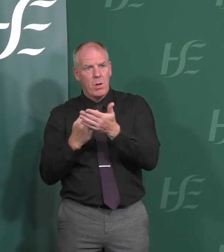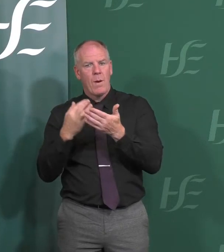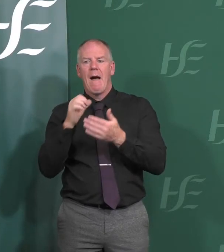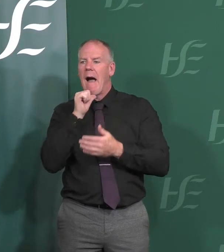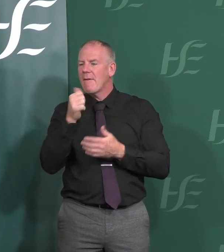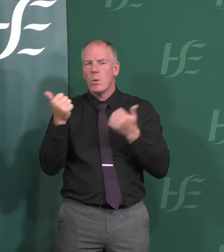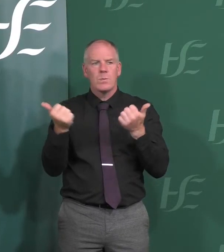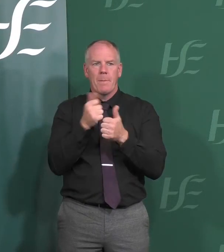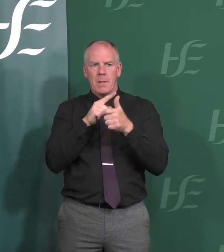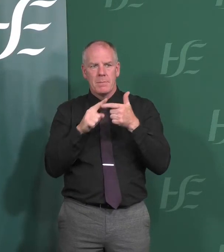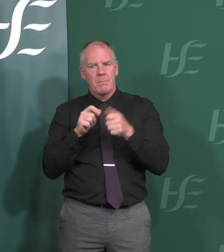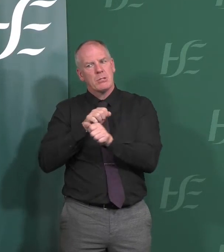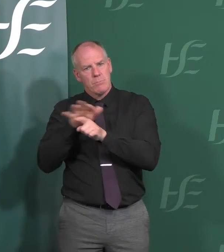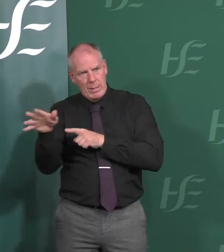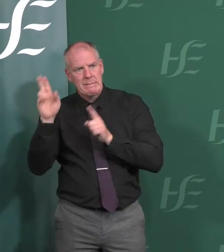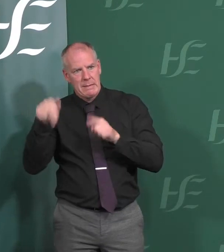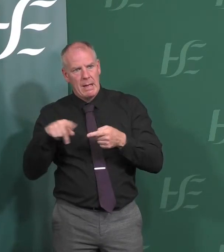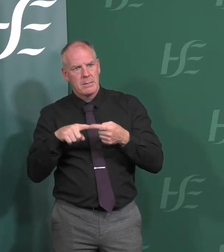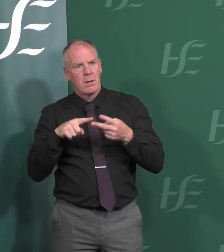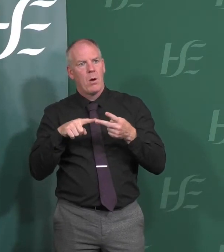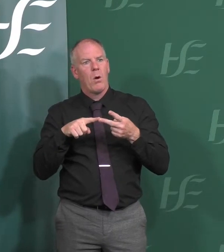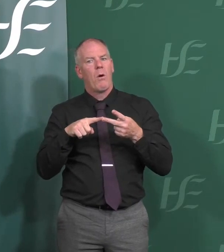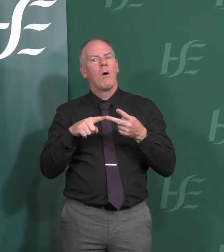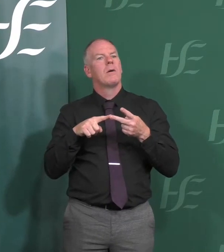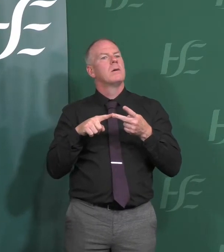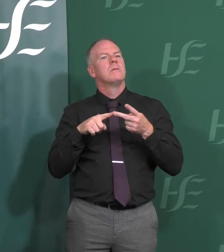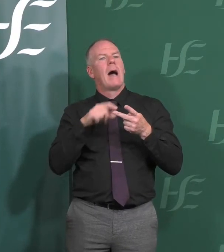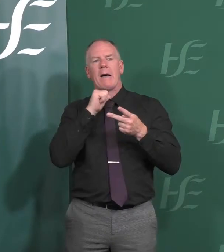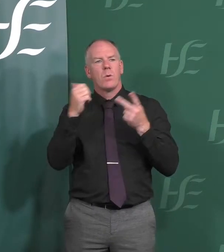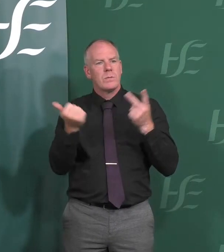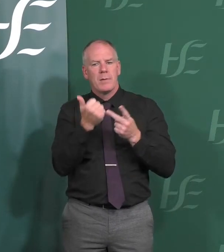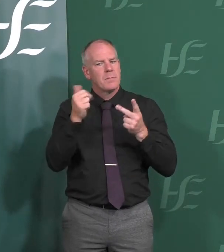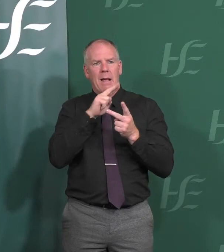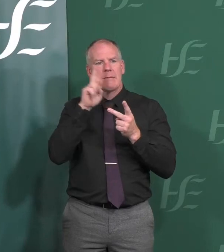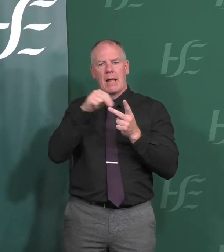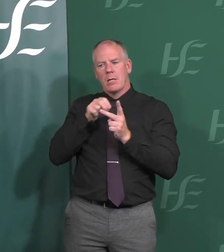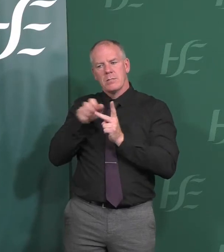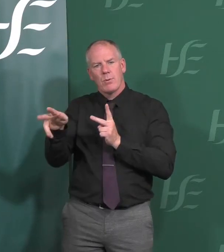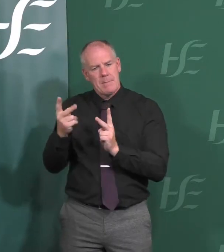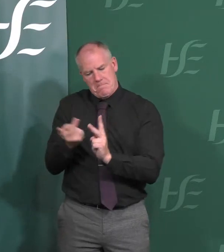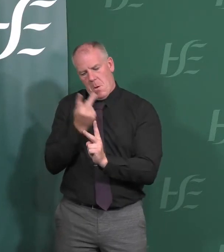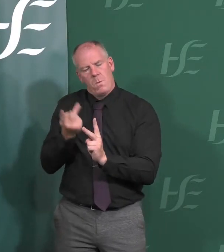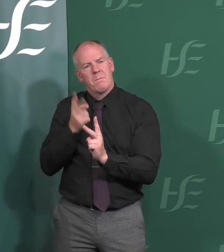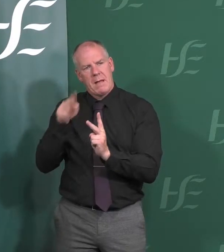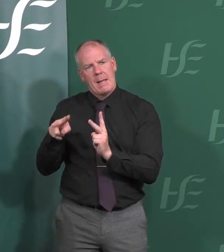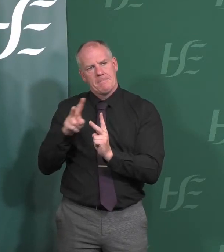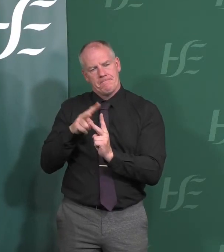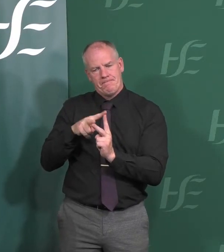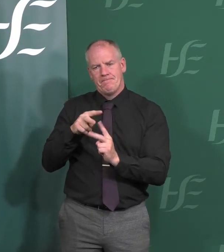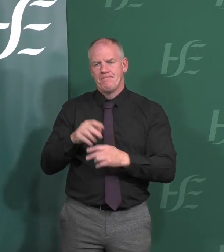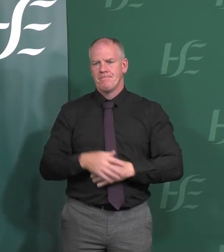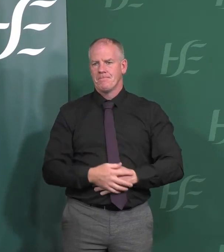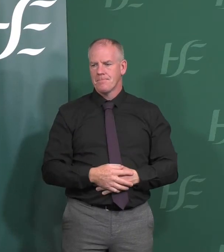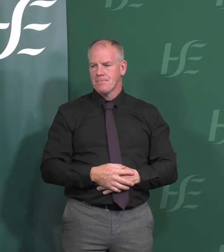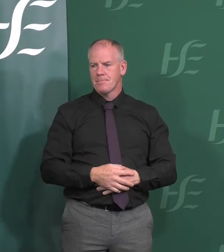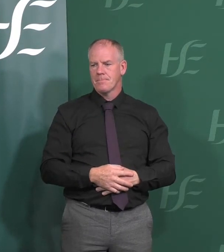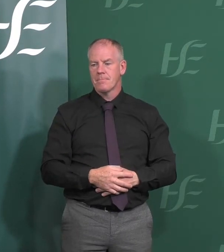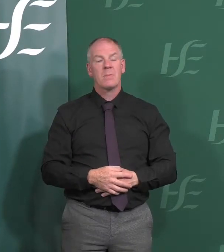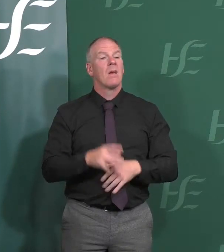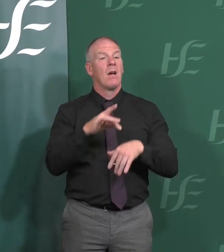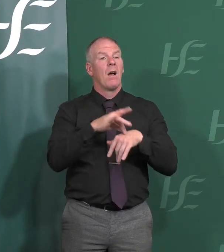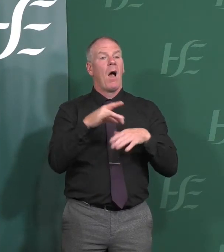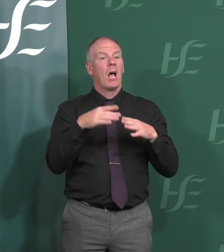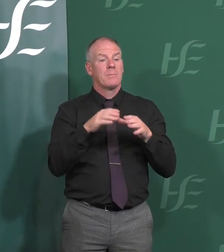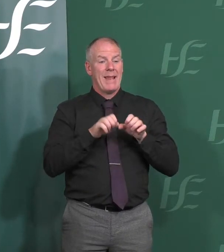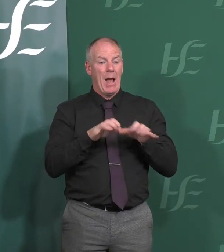asymptomatic and infectious or asymptomatic and no longer infectious categories. And we can give some brief detail on that. Where hospital outbreaks